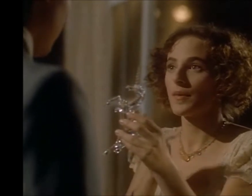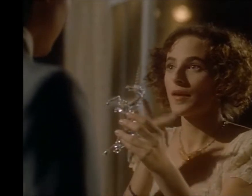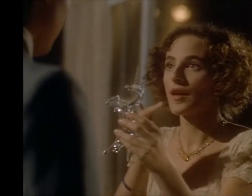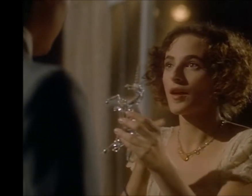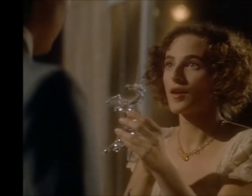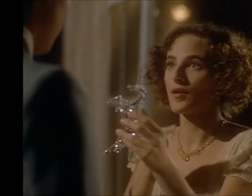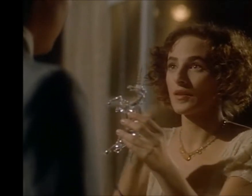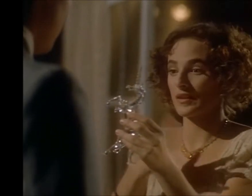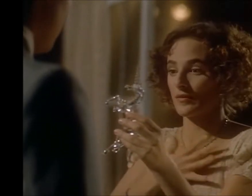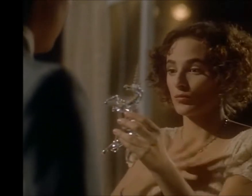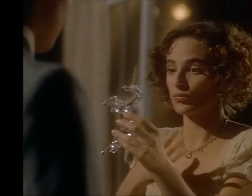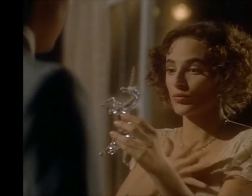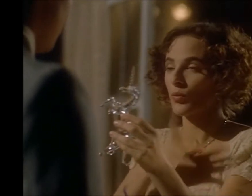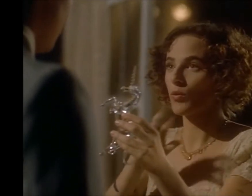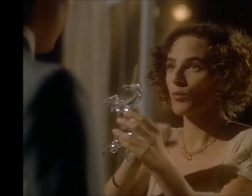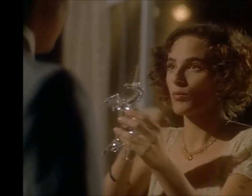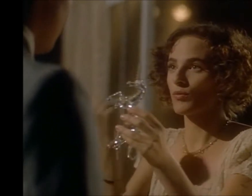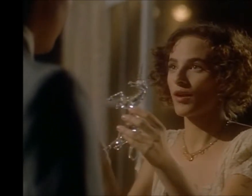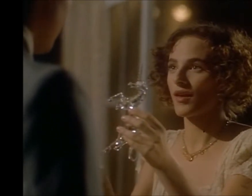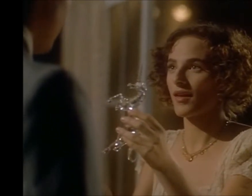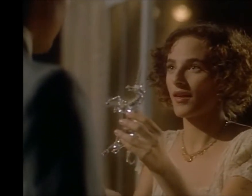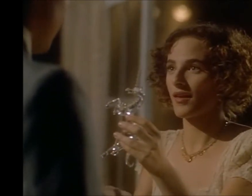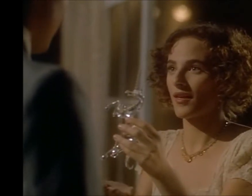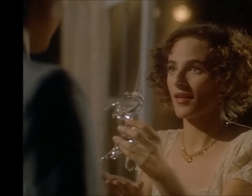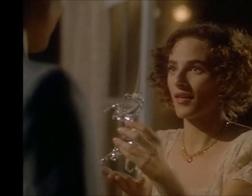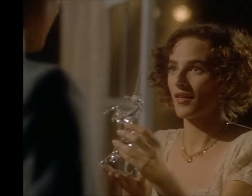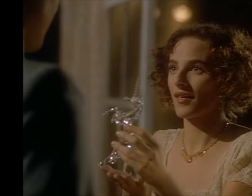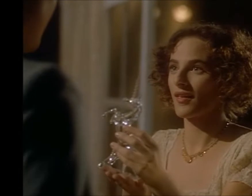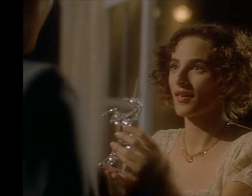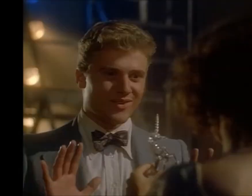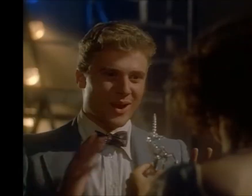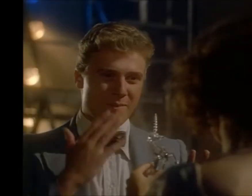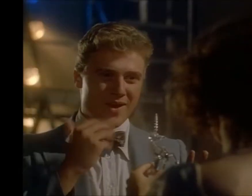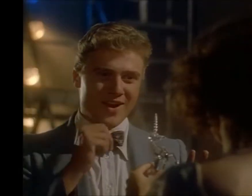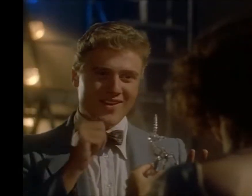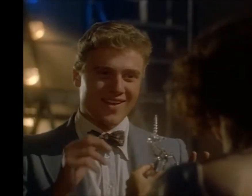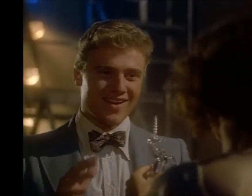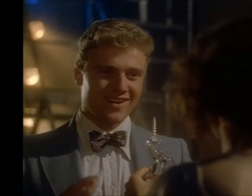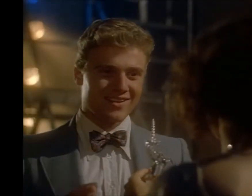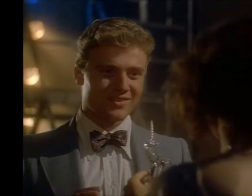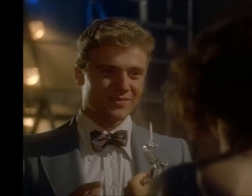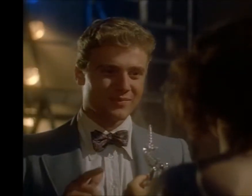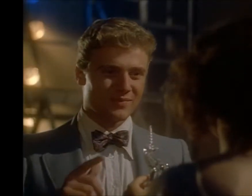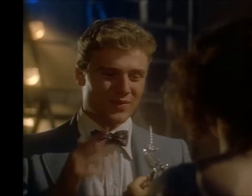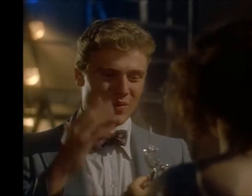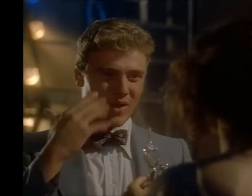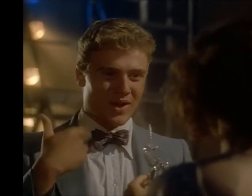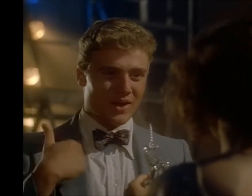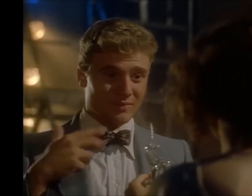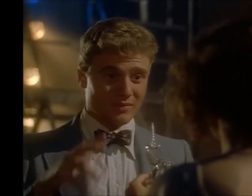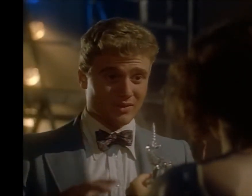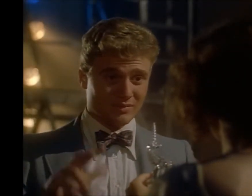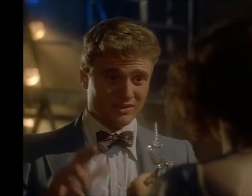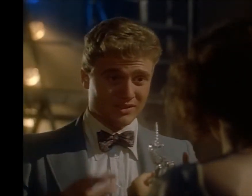Now, be careful. If you breathe, it breaks. I'd better not take it. I'm pretty clumsy with things.